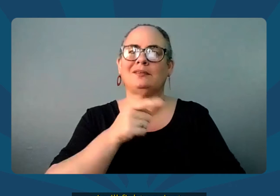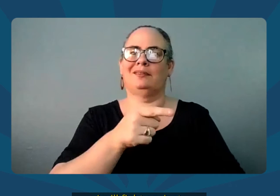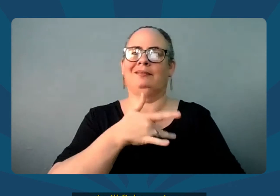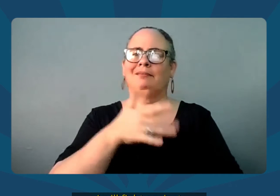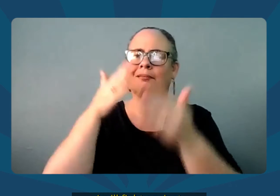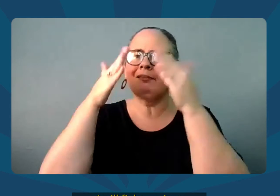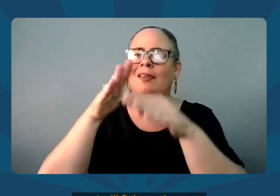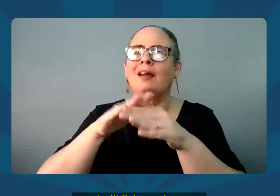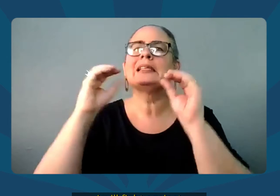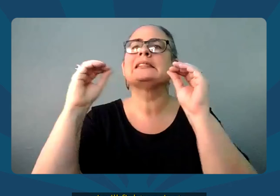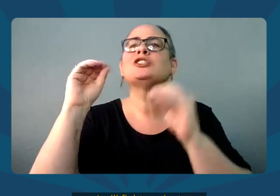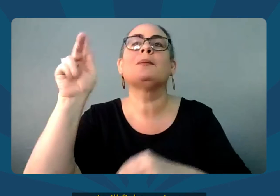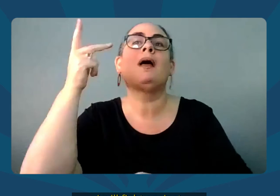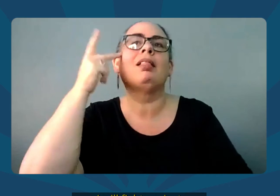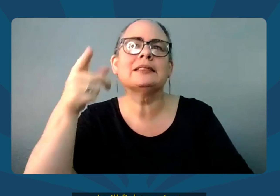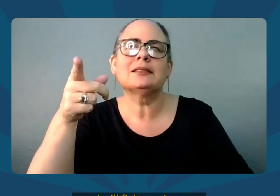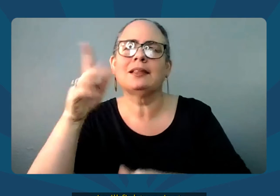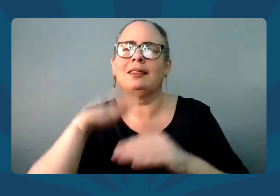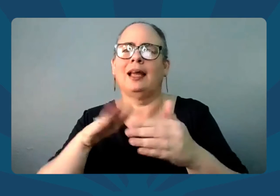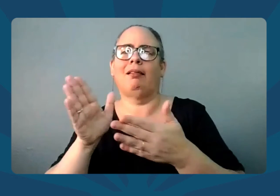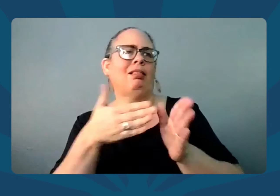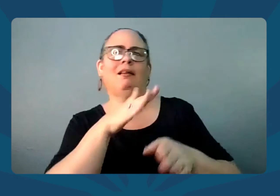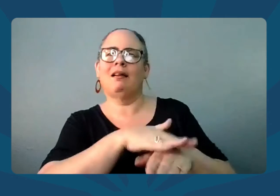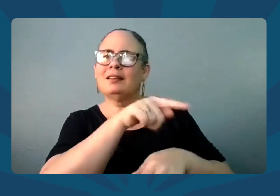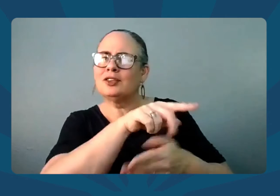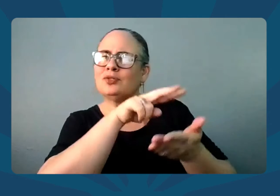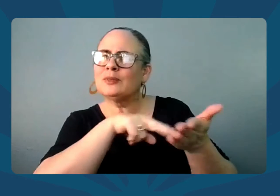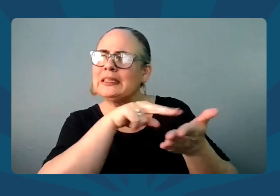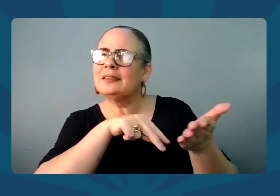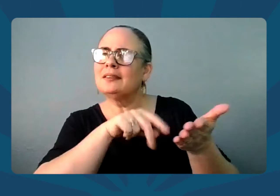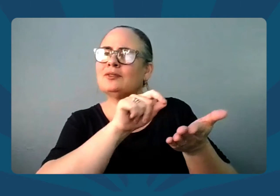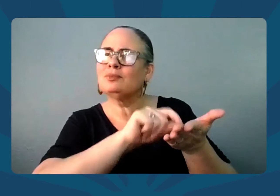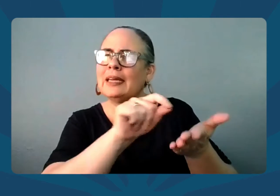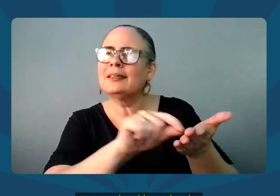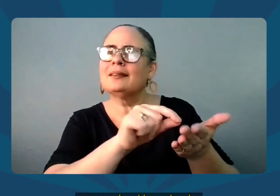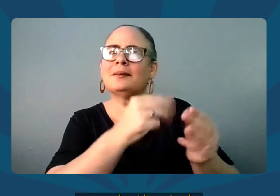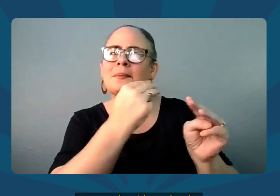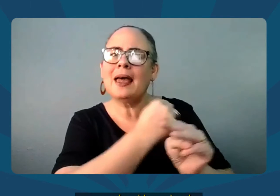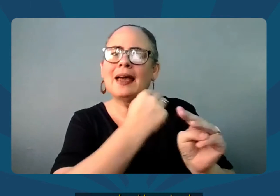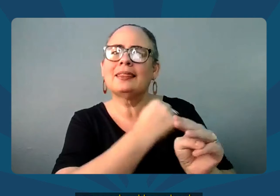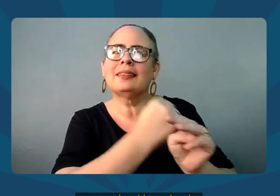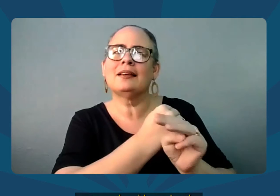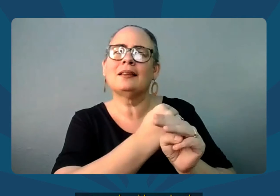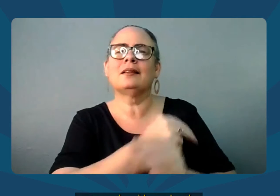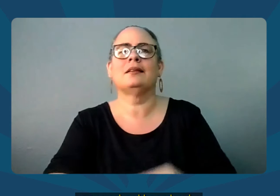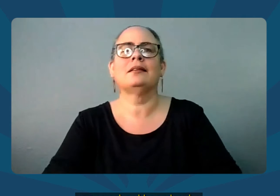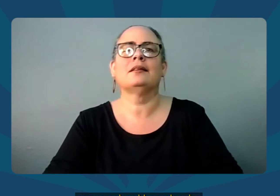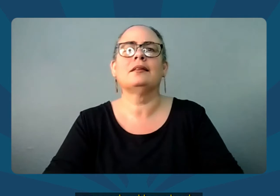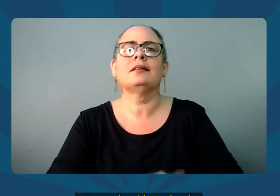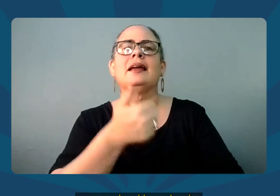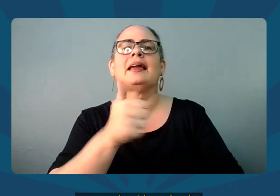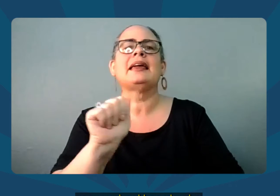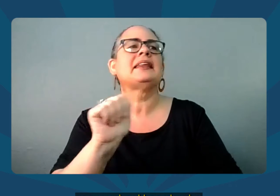I will fight against unconstitutional mandates that shut down businesses, rogue school boards